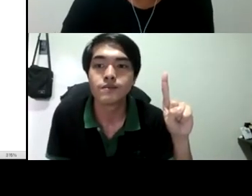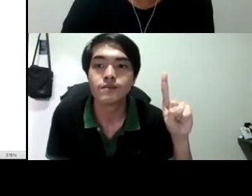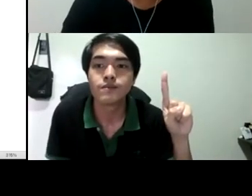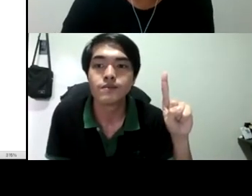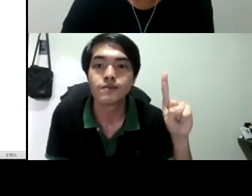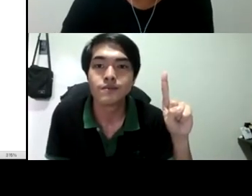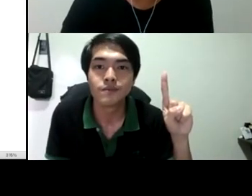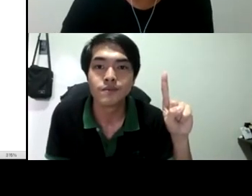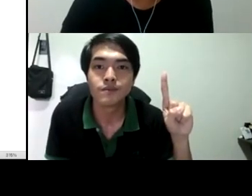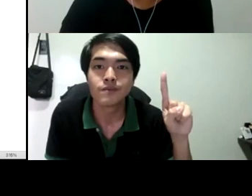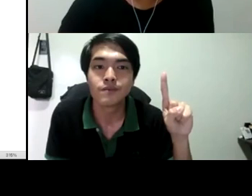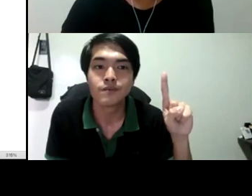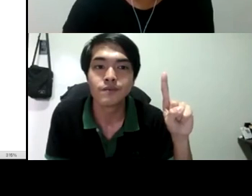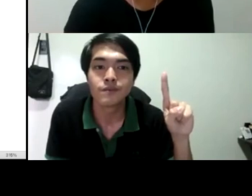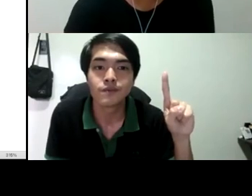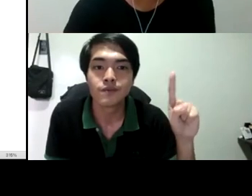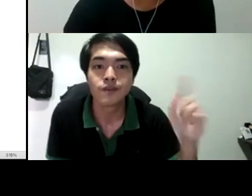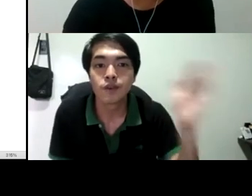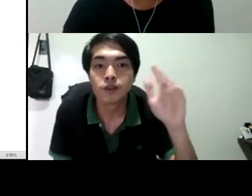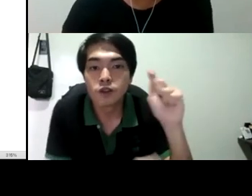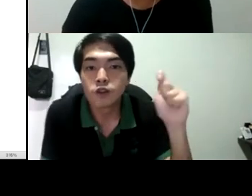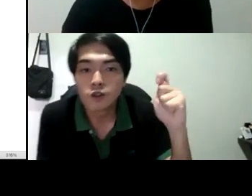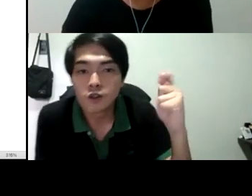We have one.